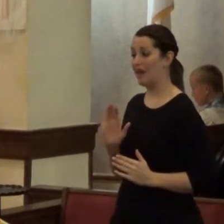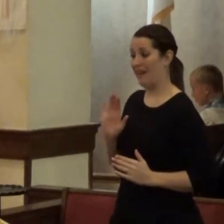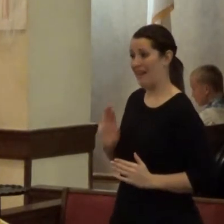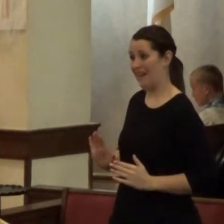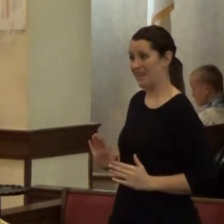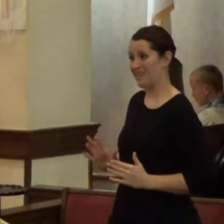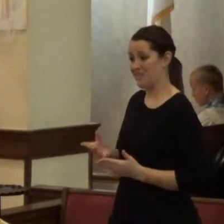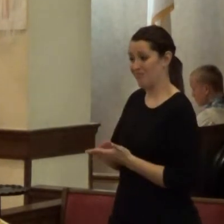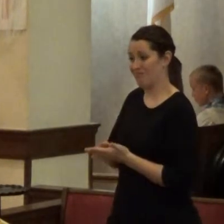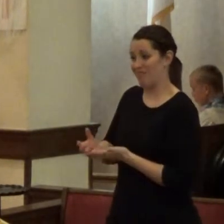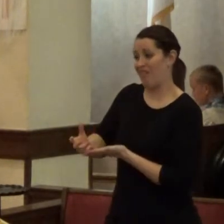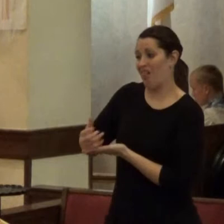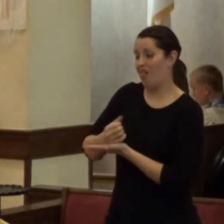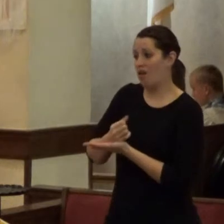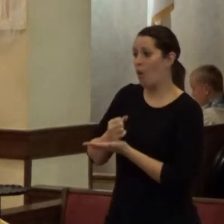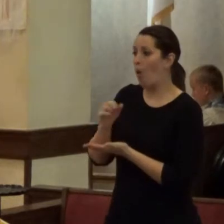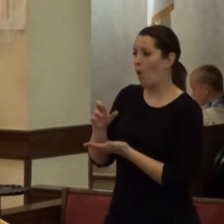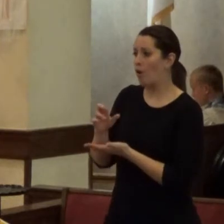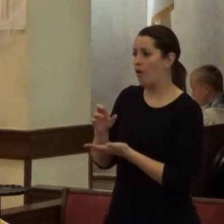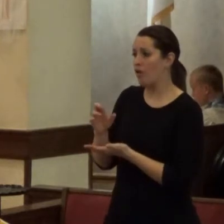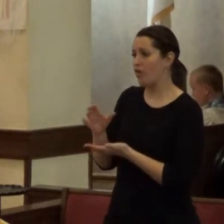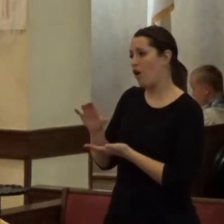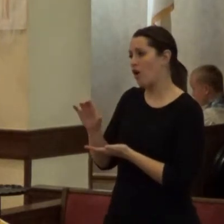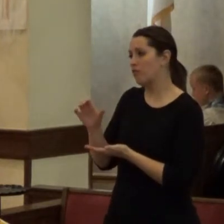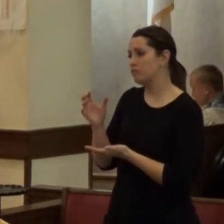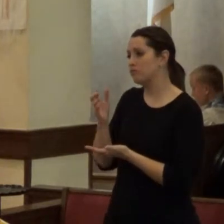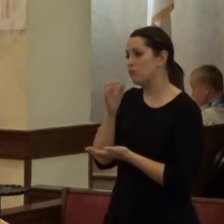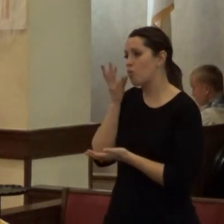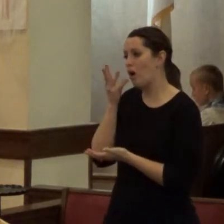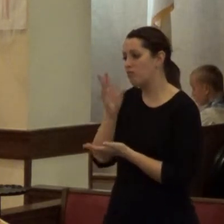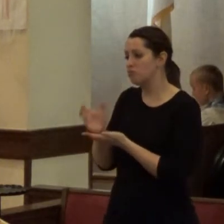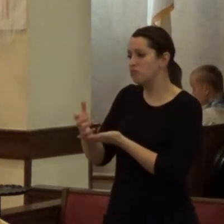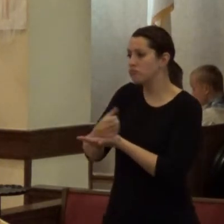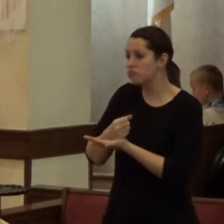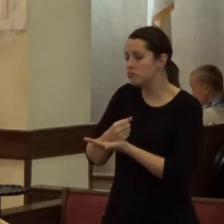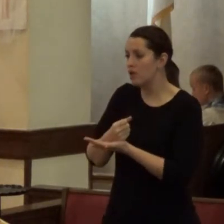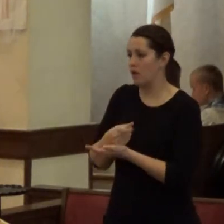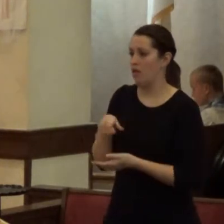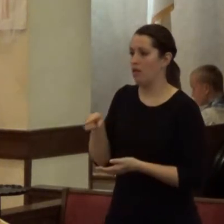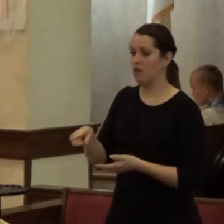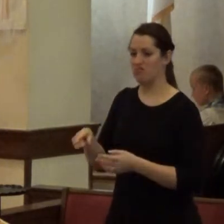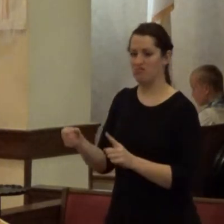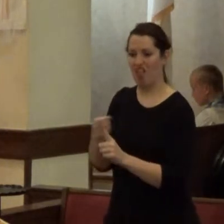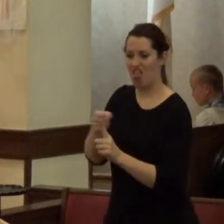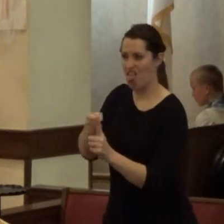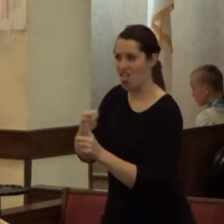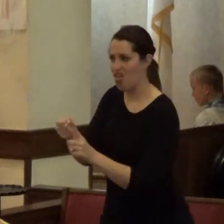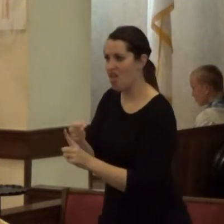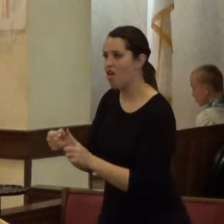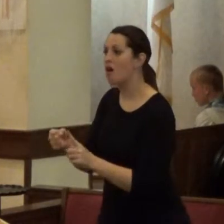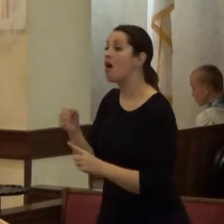fair share of the harvest. They also